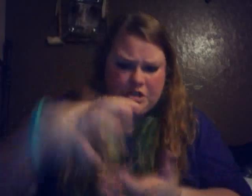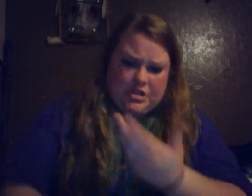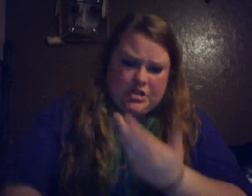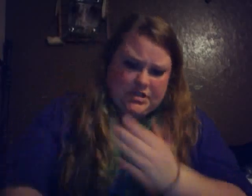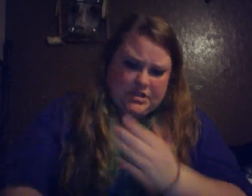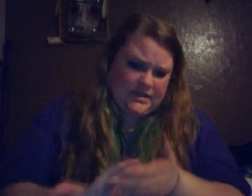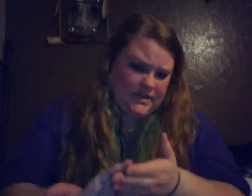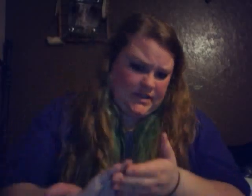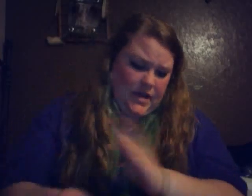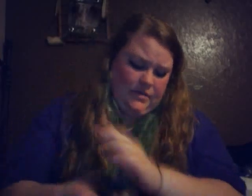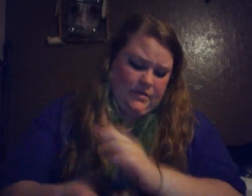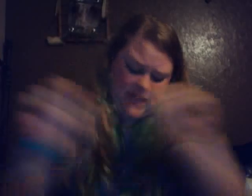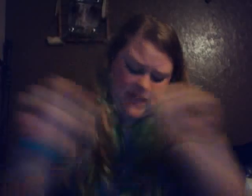safe.